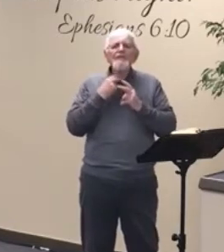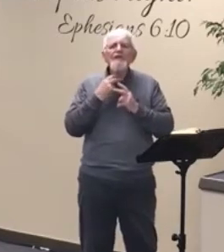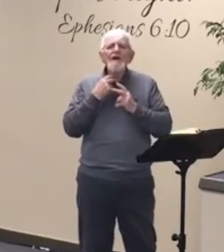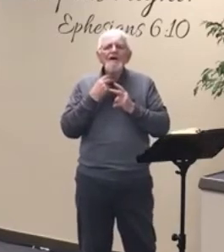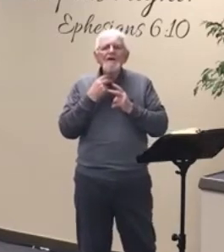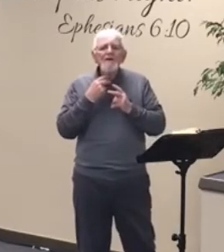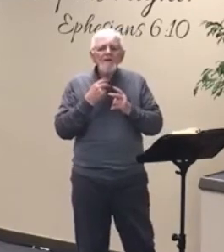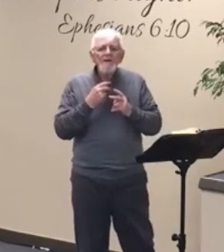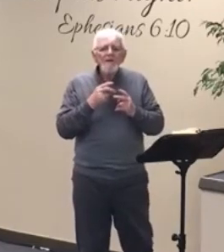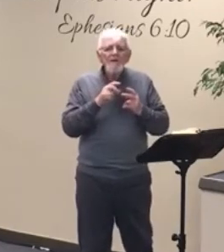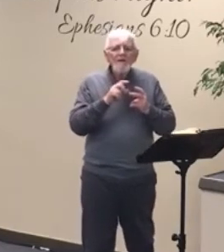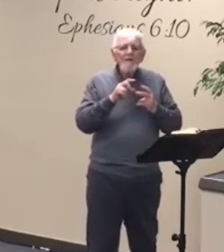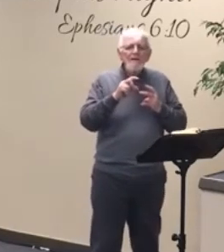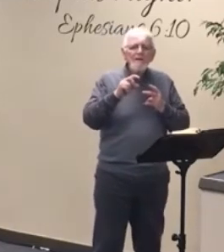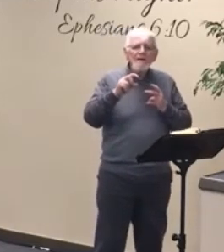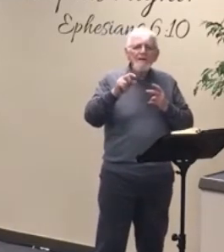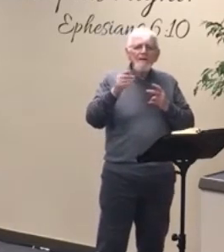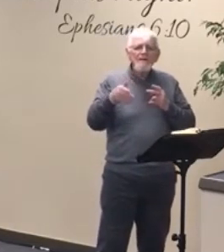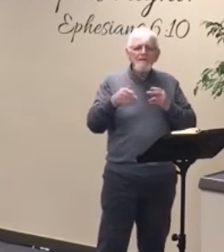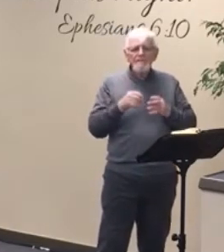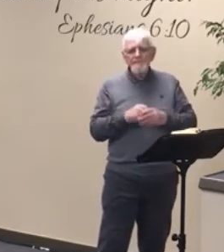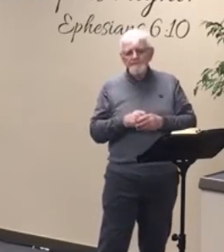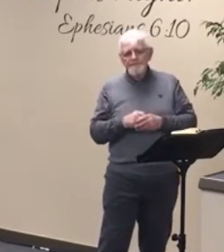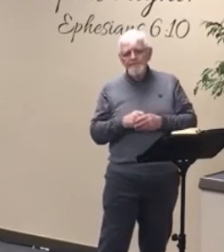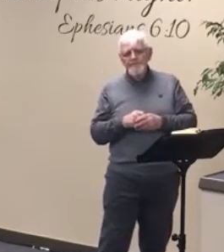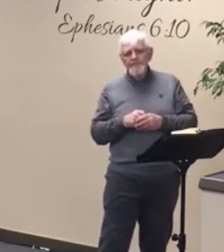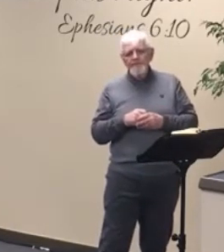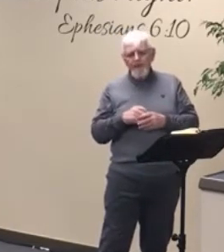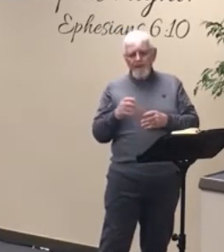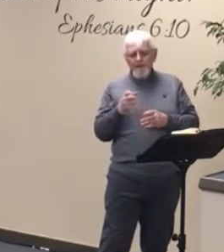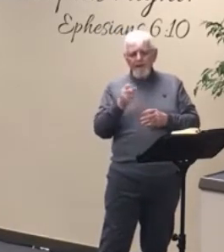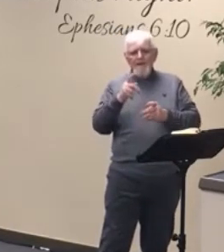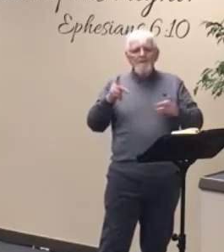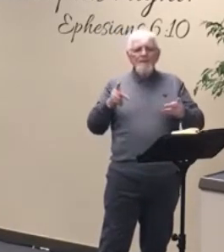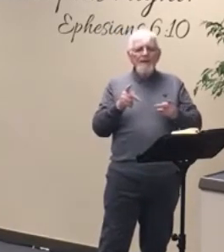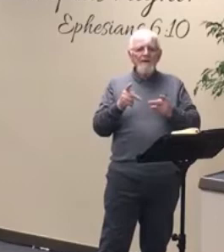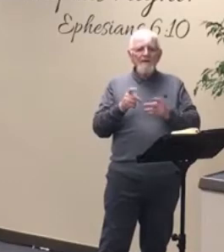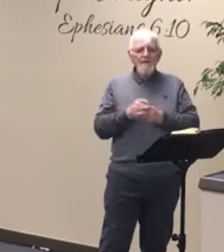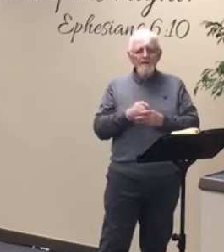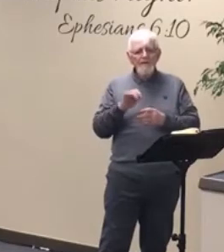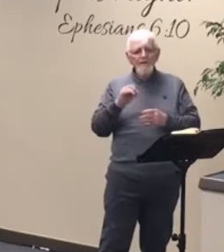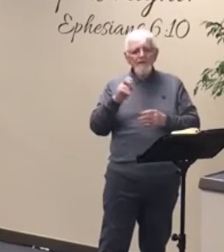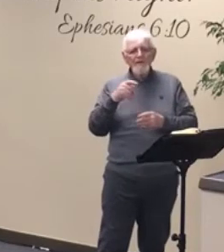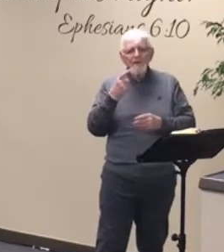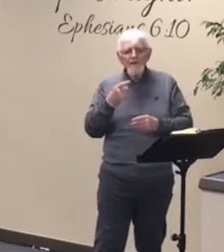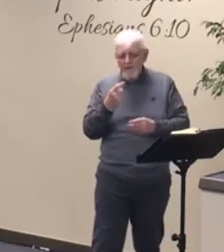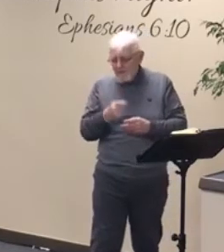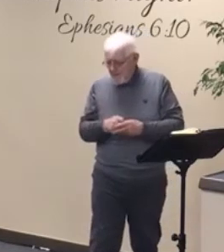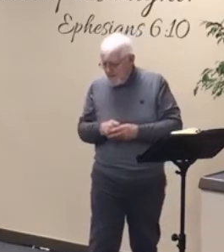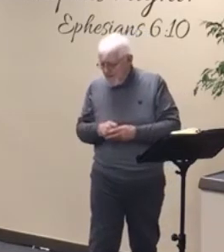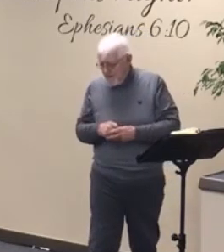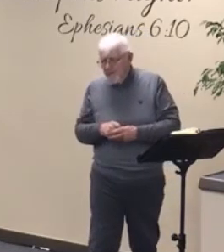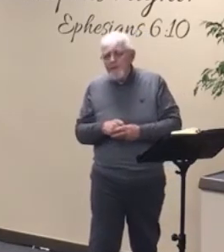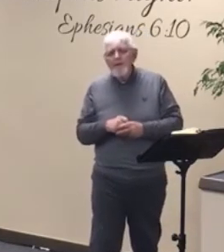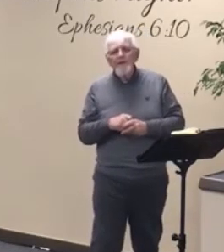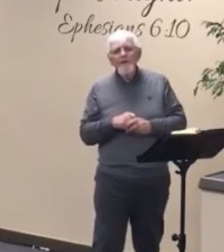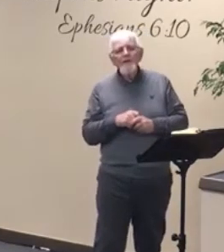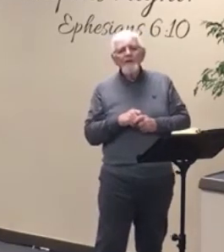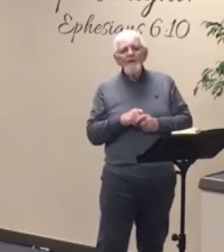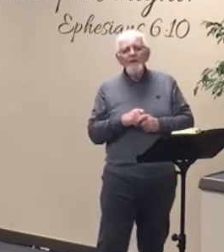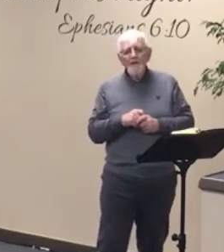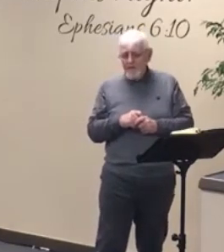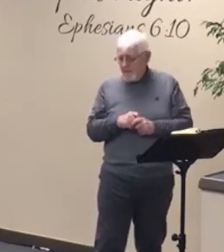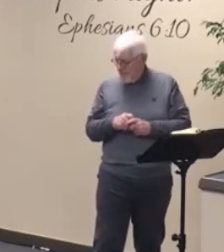the last sentence. And Judah says, I'll take his place. And Joseph says, there's repentance. And you know